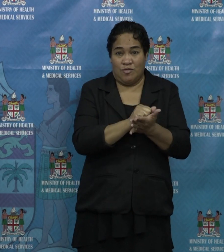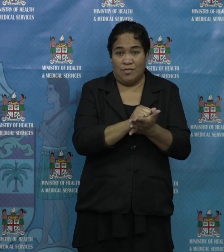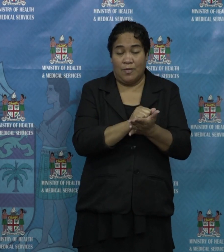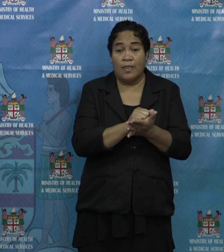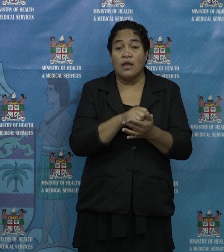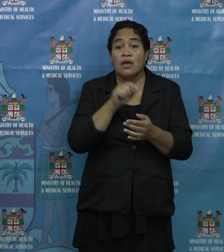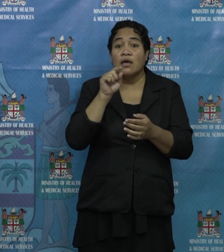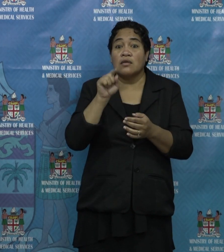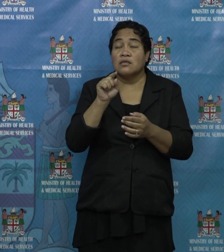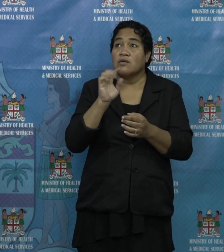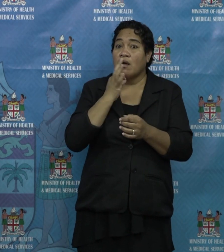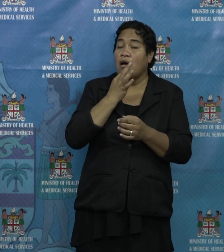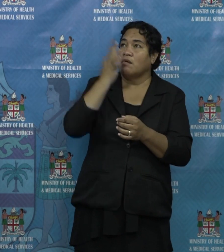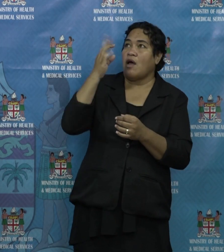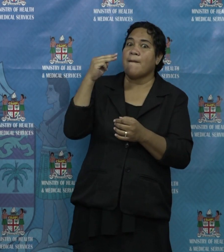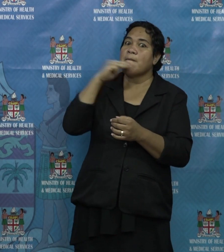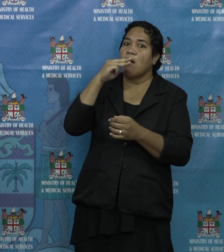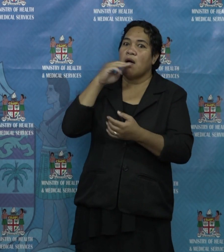from the reference lab in Melbourne.